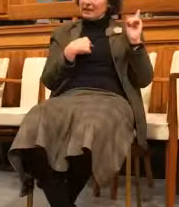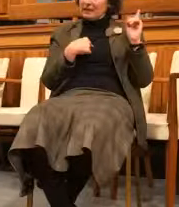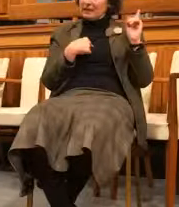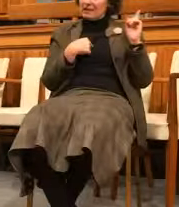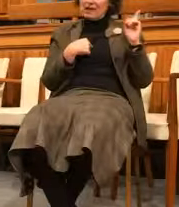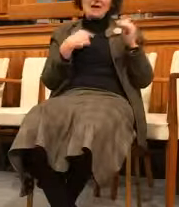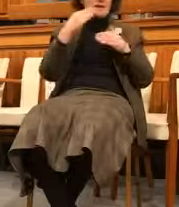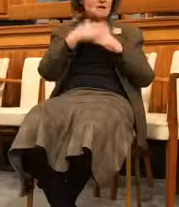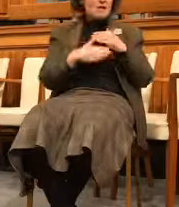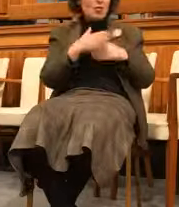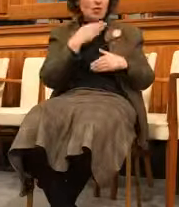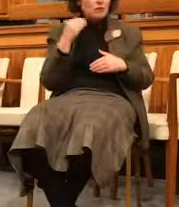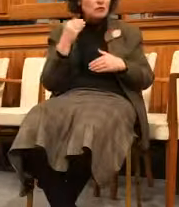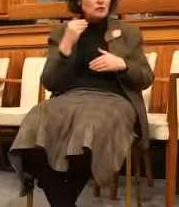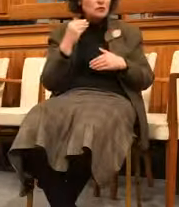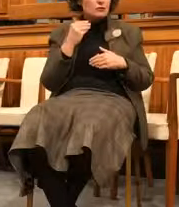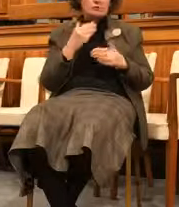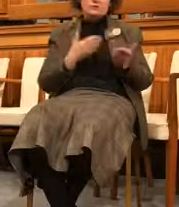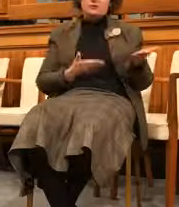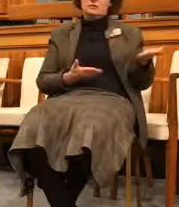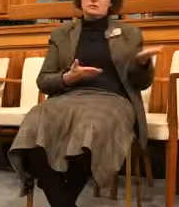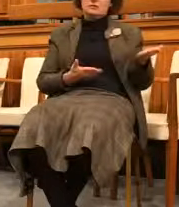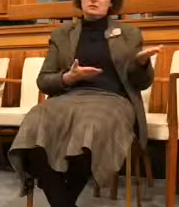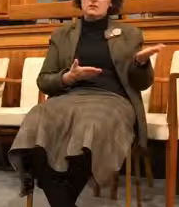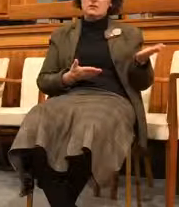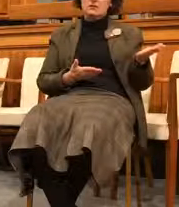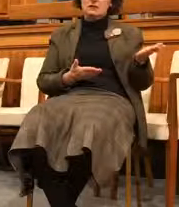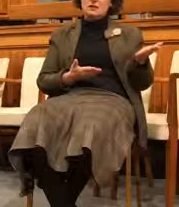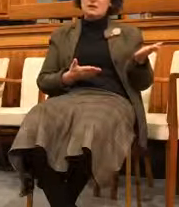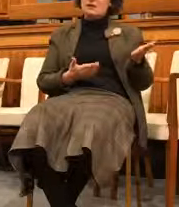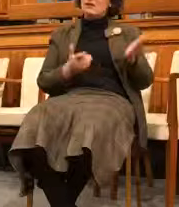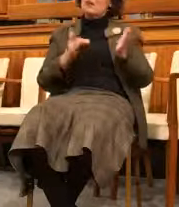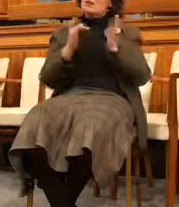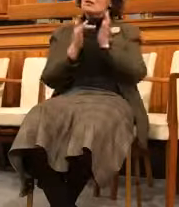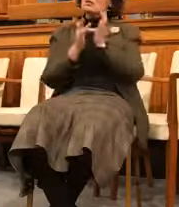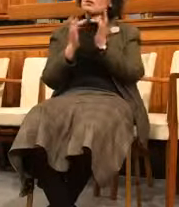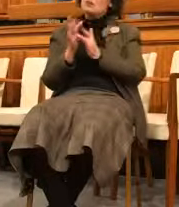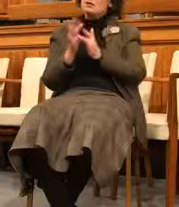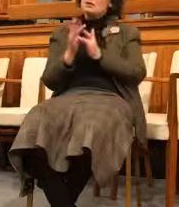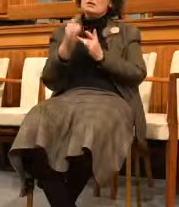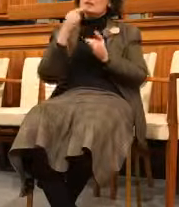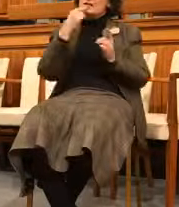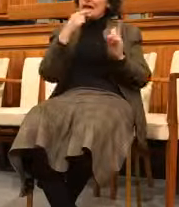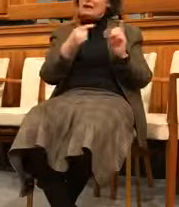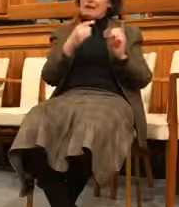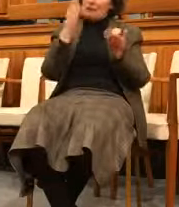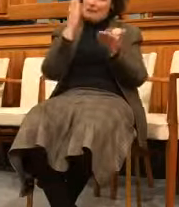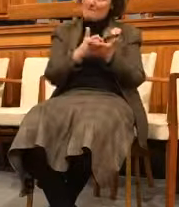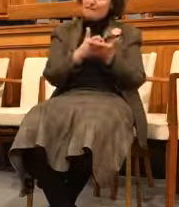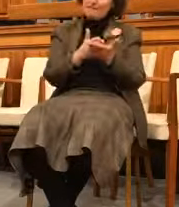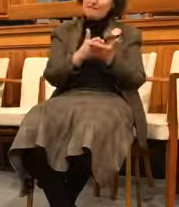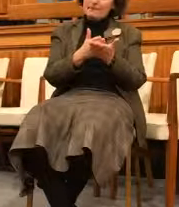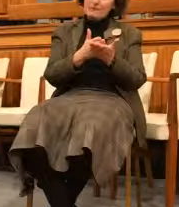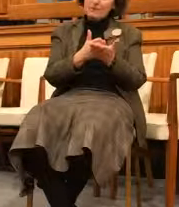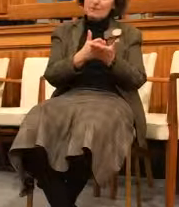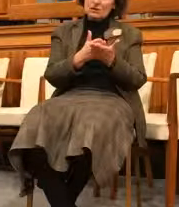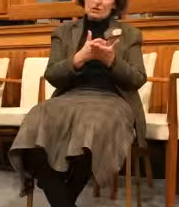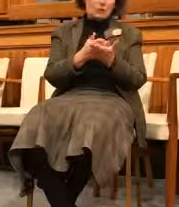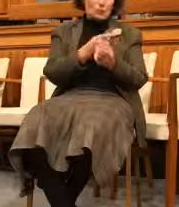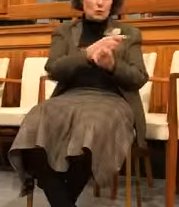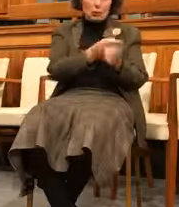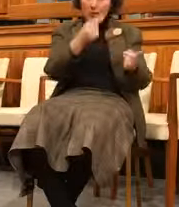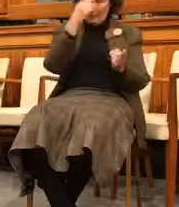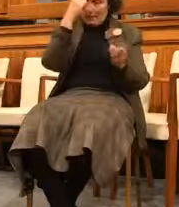never thirst." It's an expression of absolute assurance. It's a warrant for faith. It's